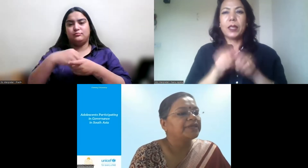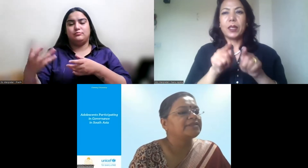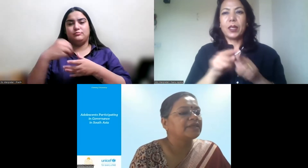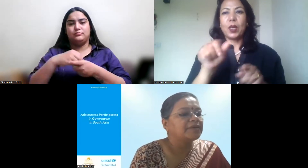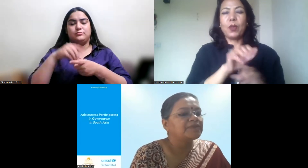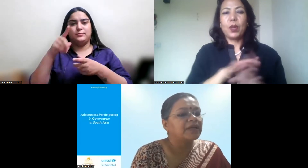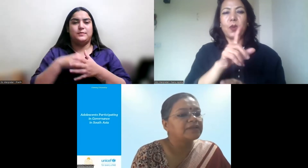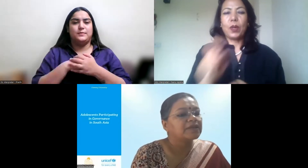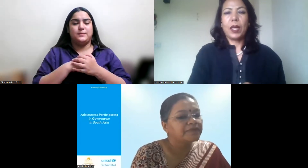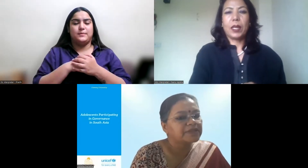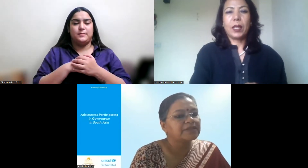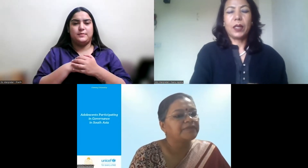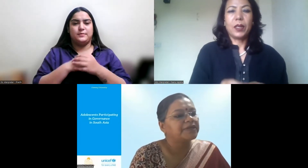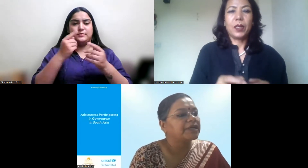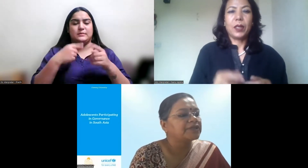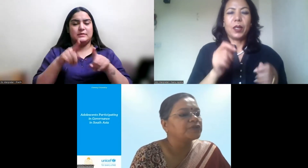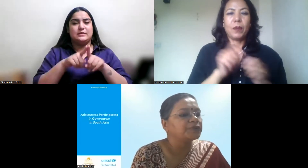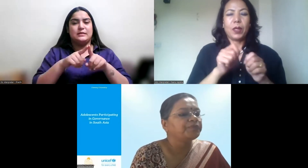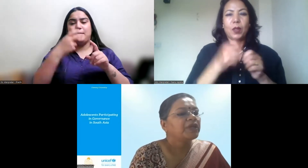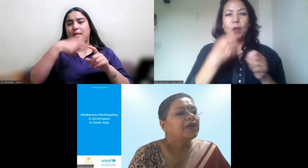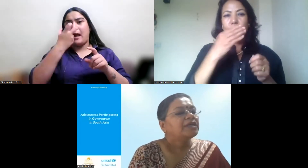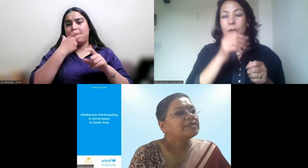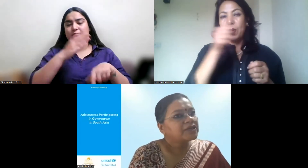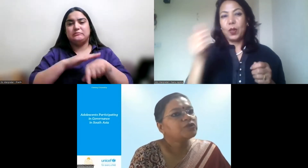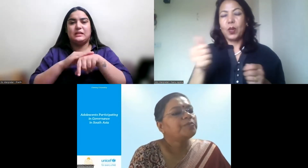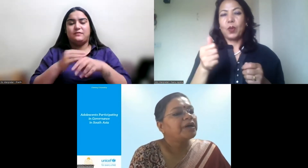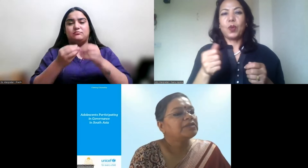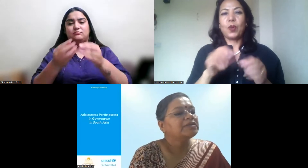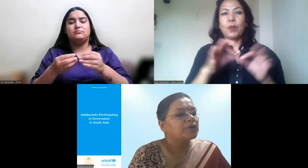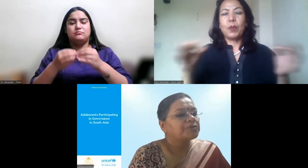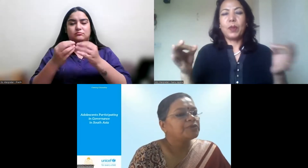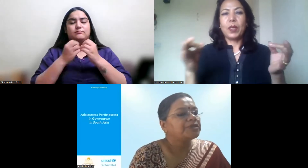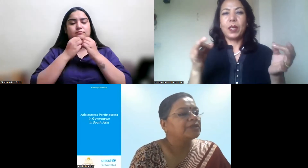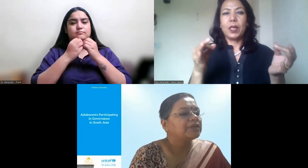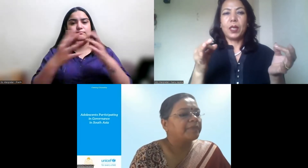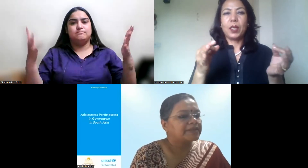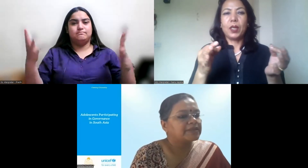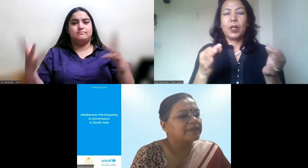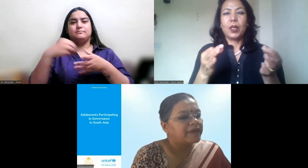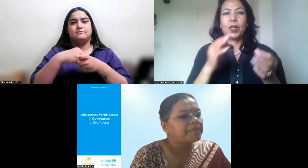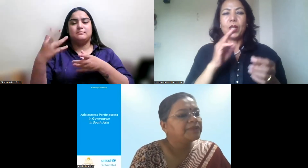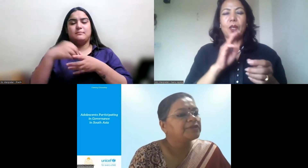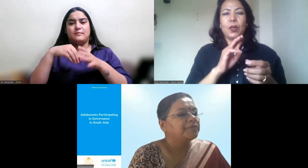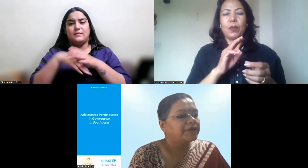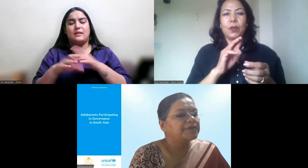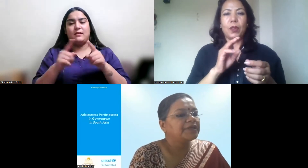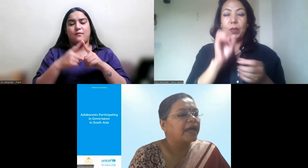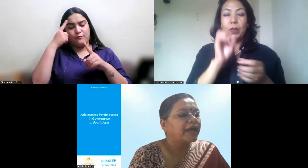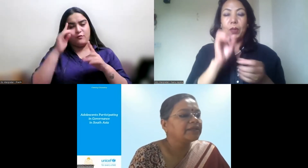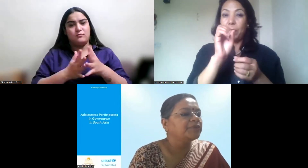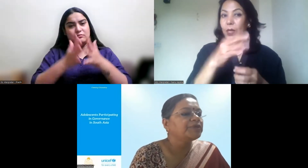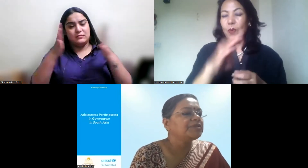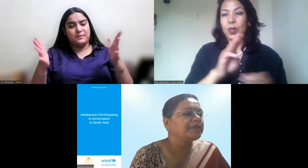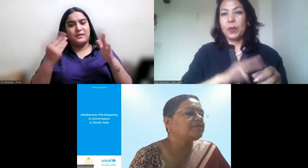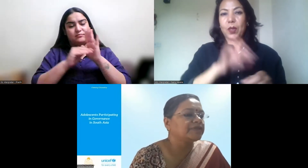child rights schemes and other services they were entitled to. CSO partners contributed in the capacity development, mentoring,